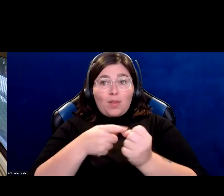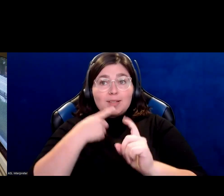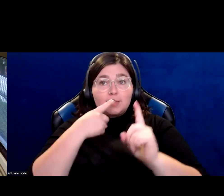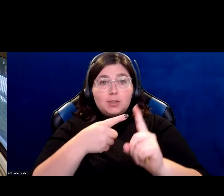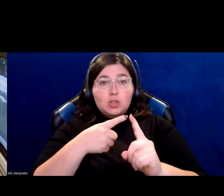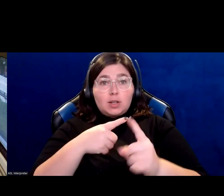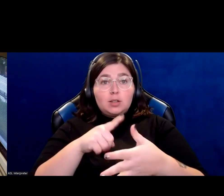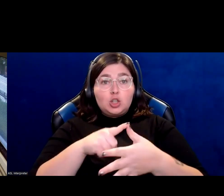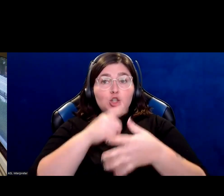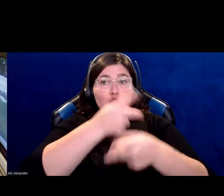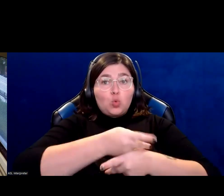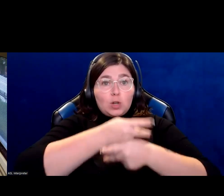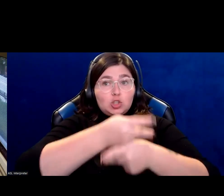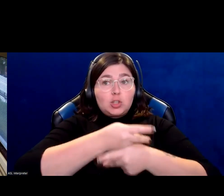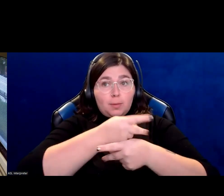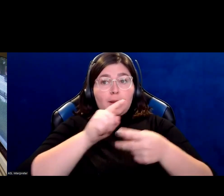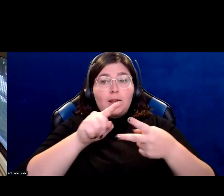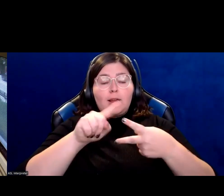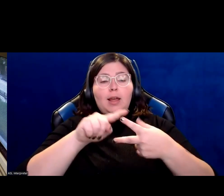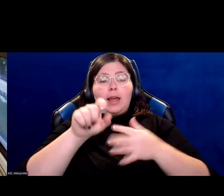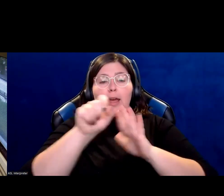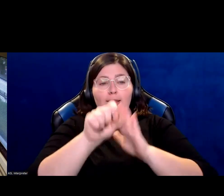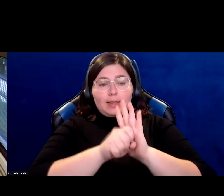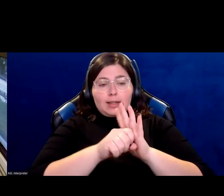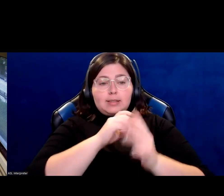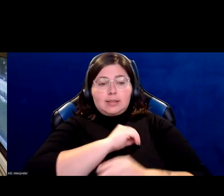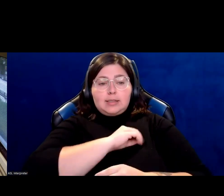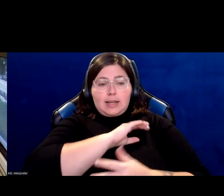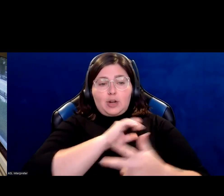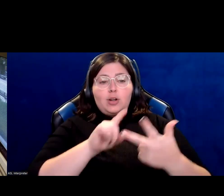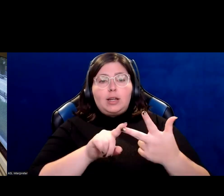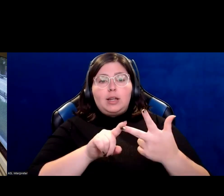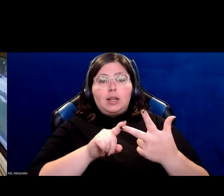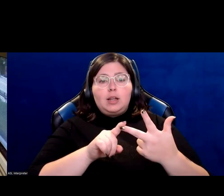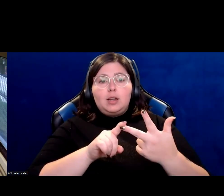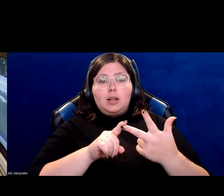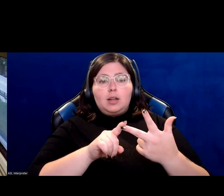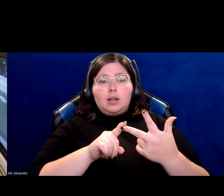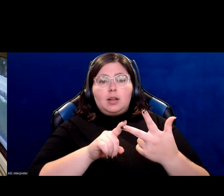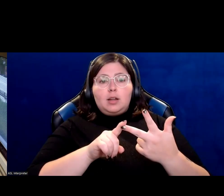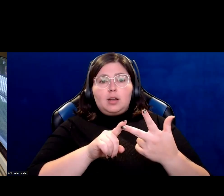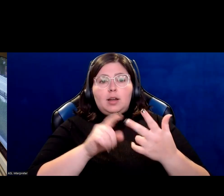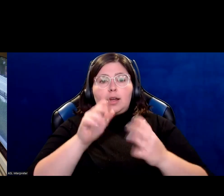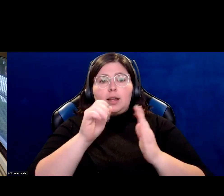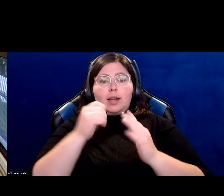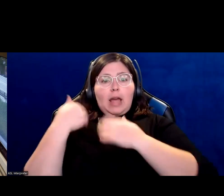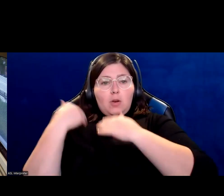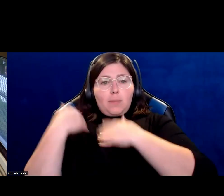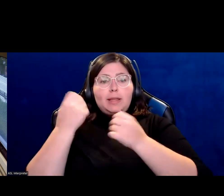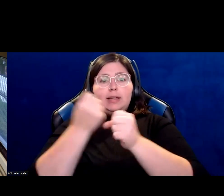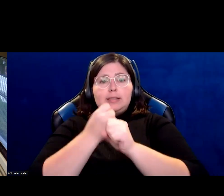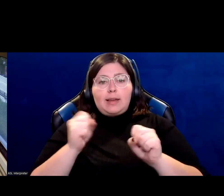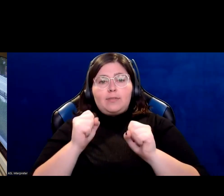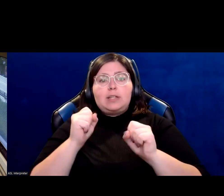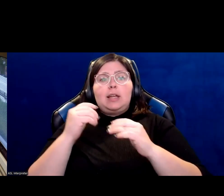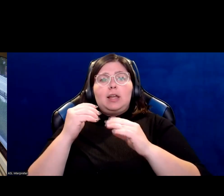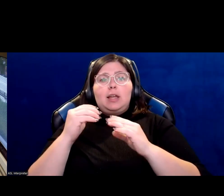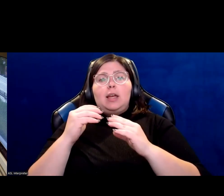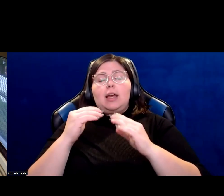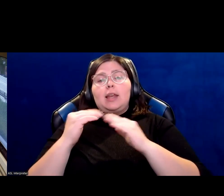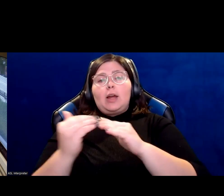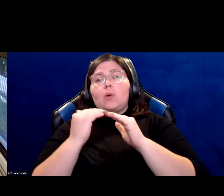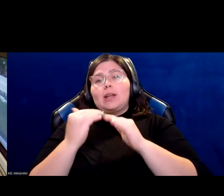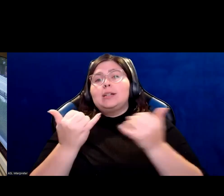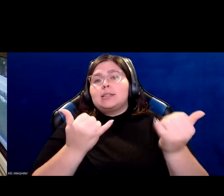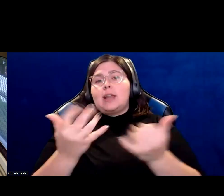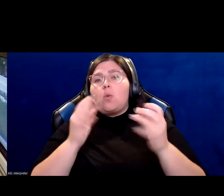including stewardship, ethics and integrity, accountability, safety, and equity. Today, I wanted to focus on the safety and stewardship